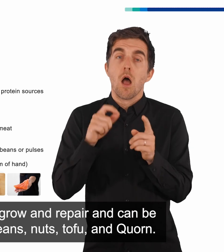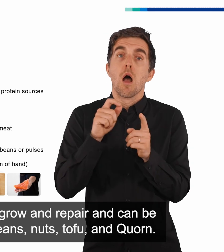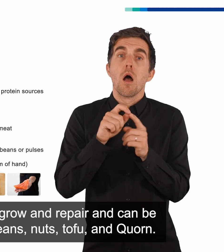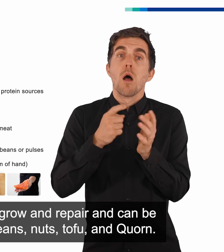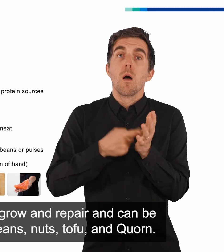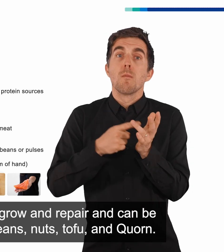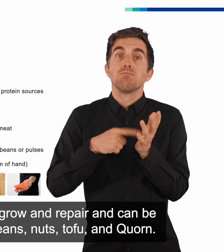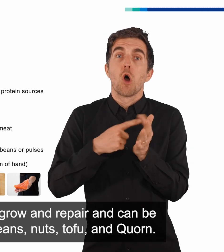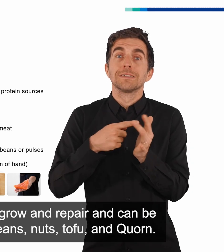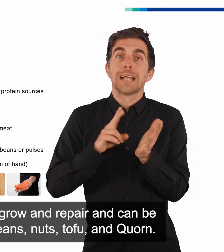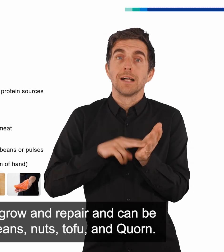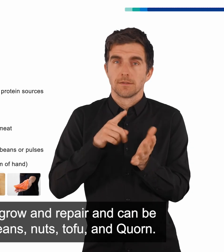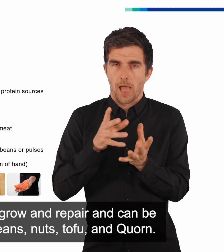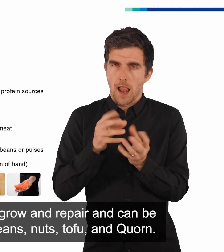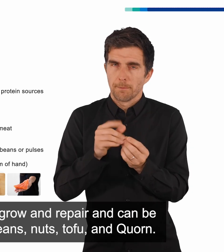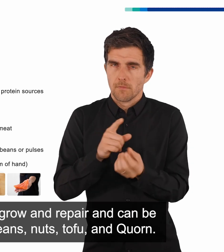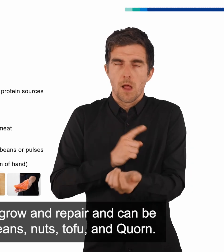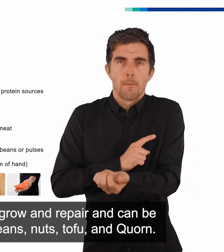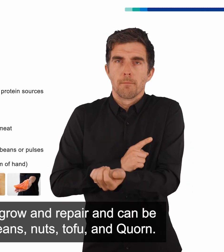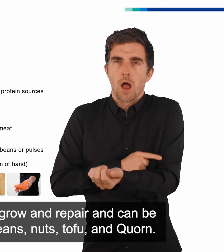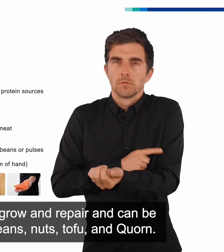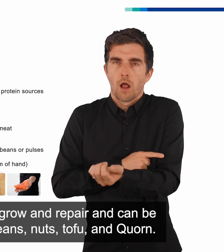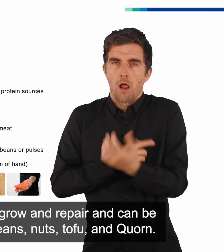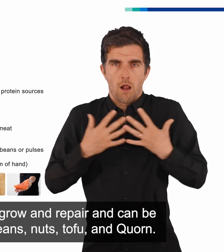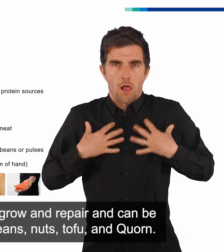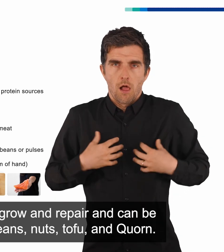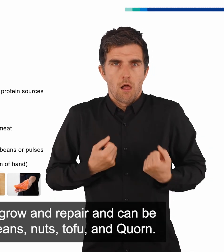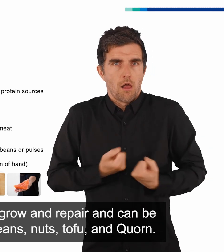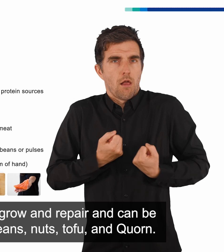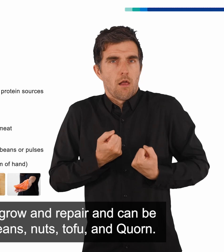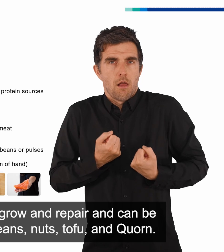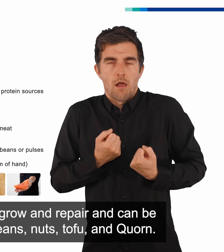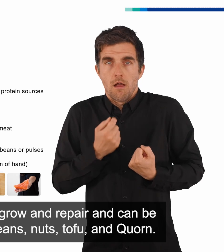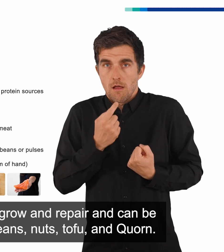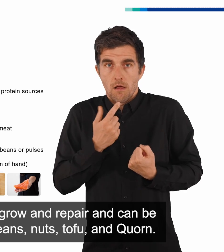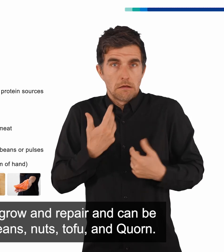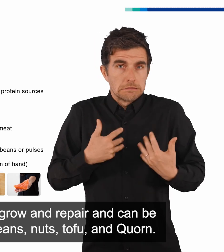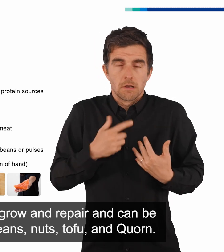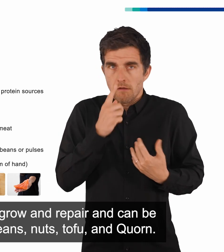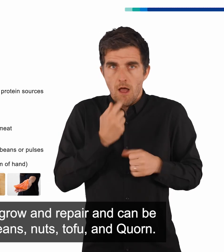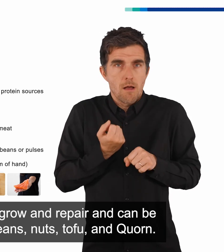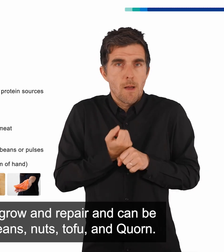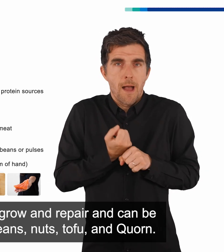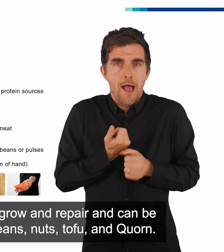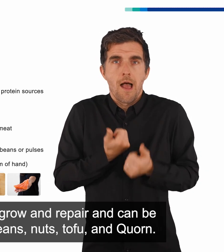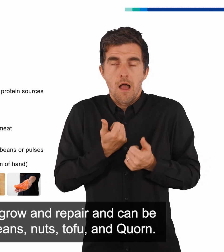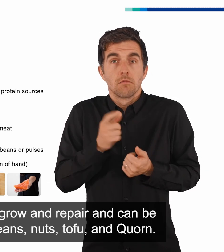Protein helps your muscles grow and repair and can be found in meat, fish, eggs, beans,